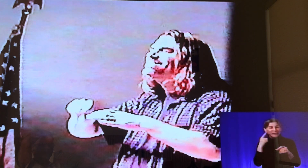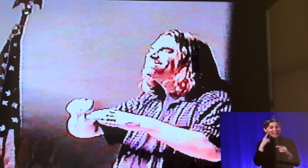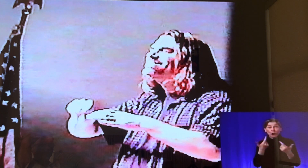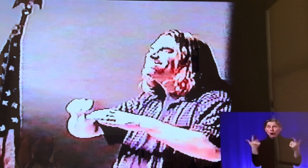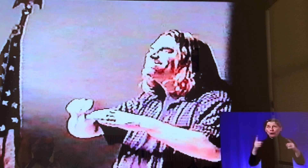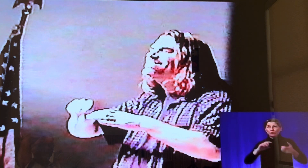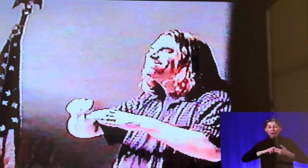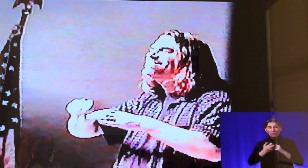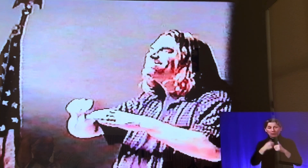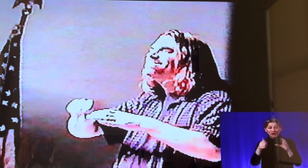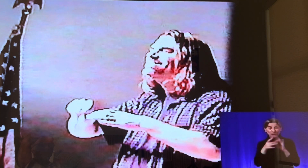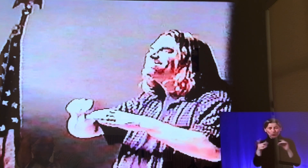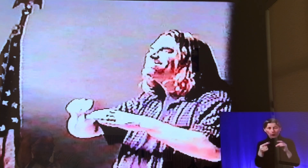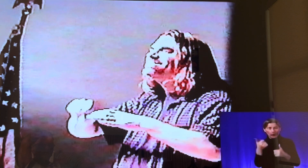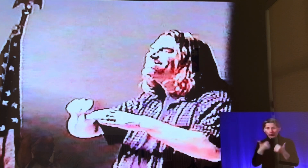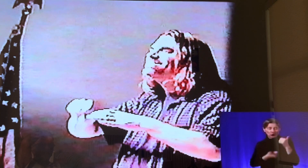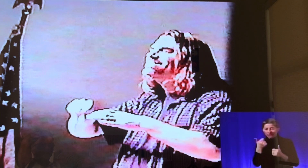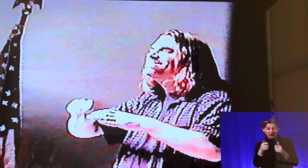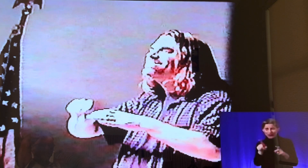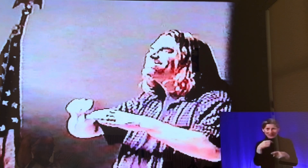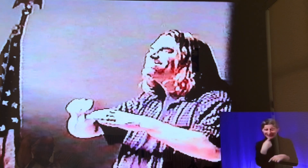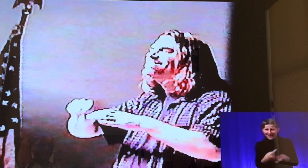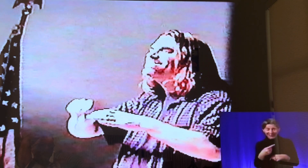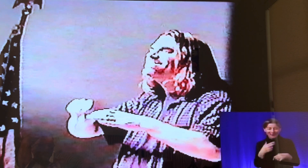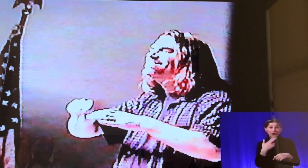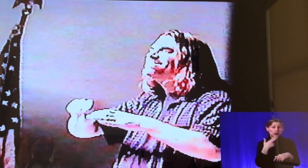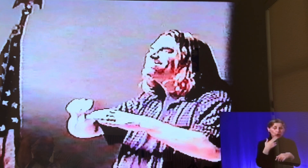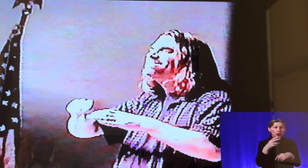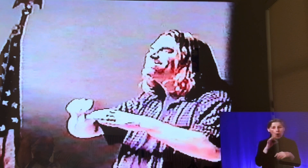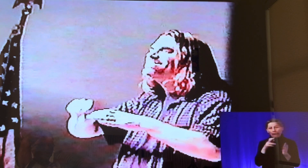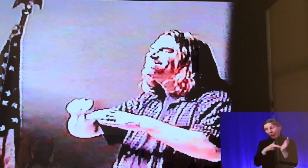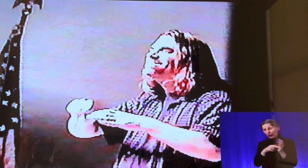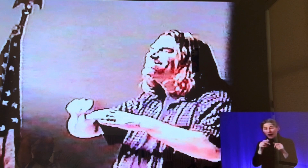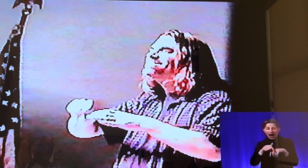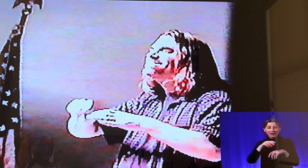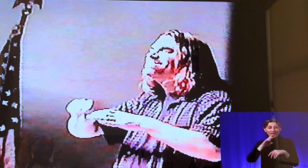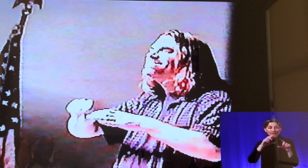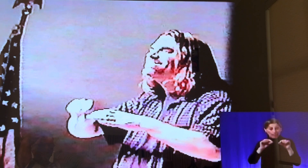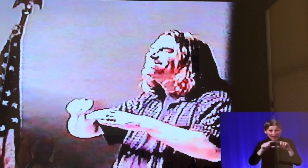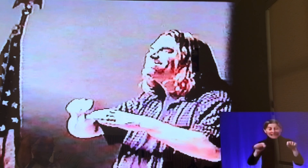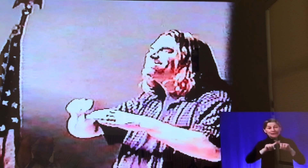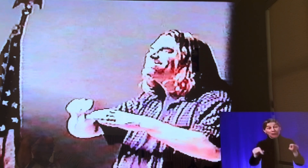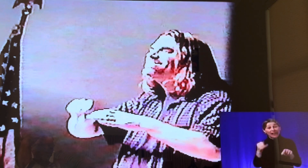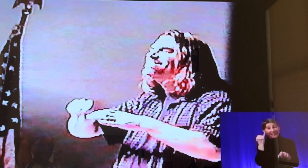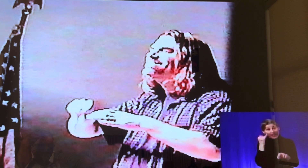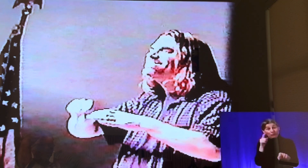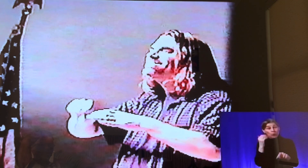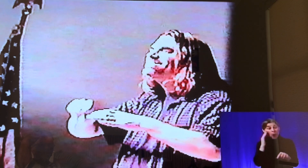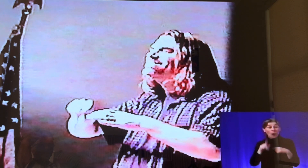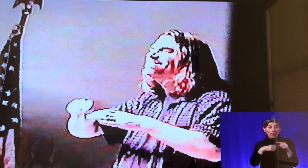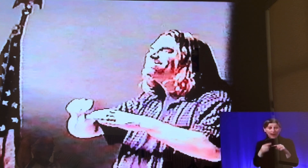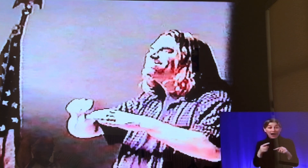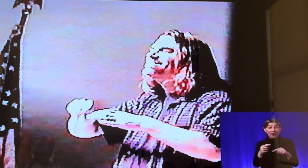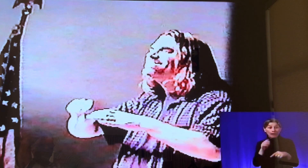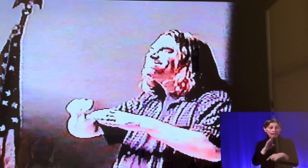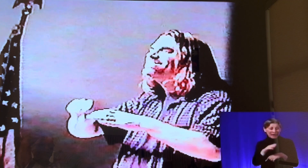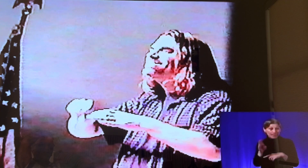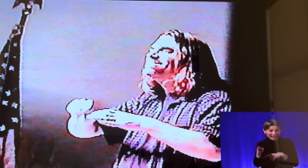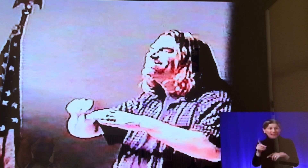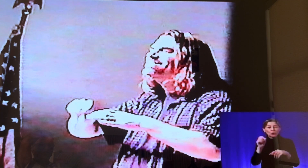story one way or the other, whether you put sugar or butter on baked beans. But if you know about baked beans or you live up in